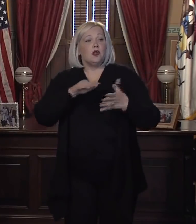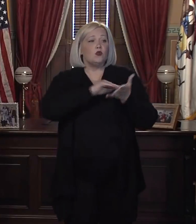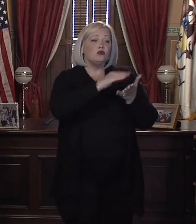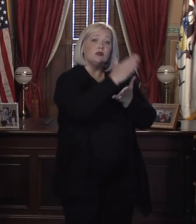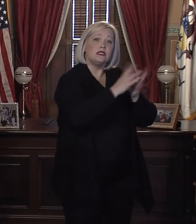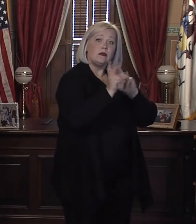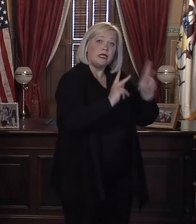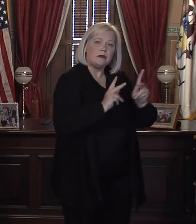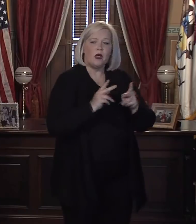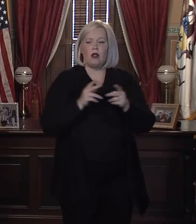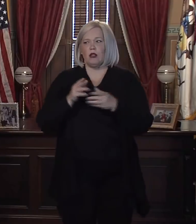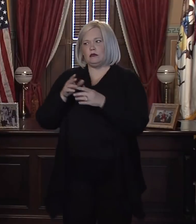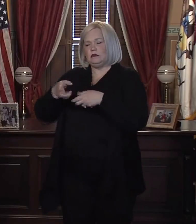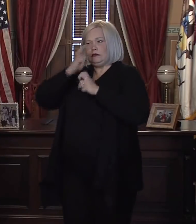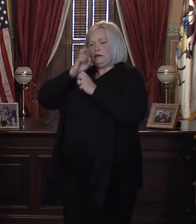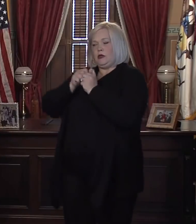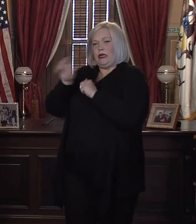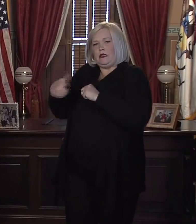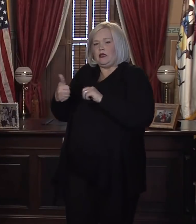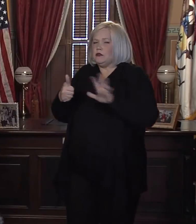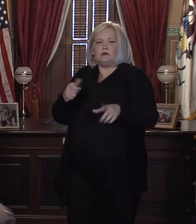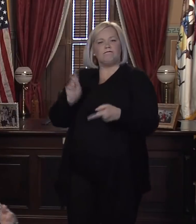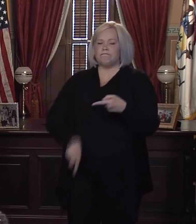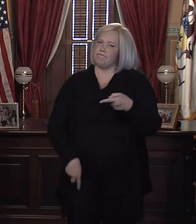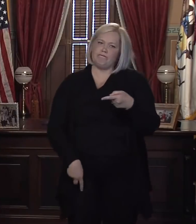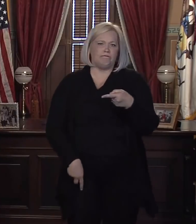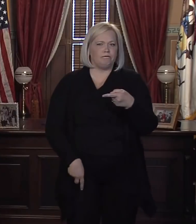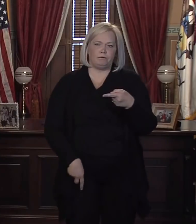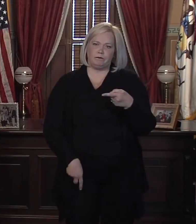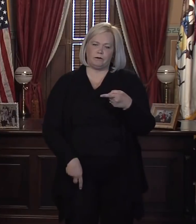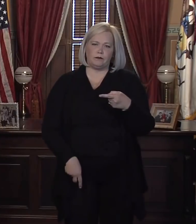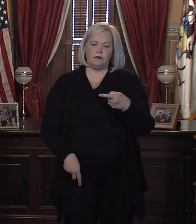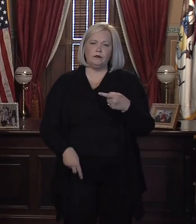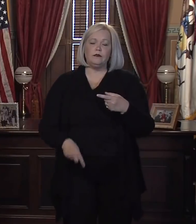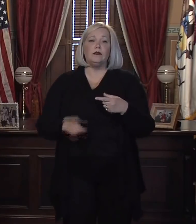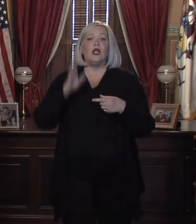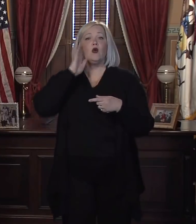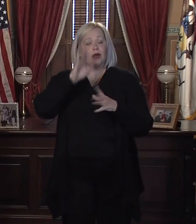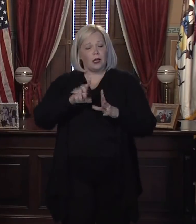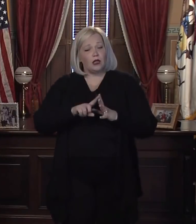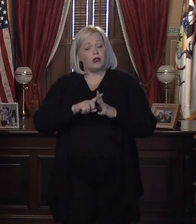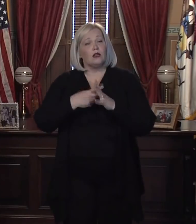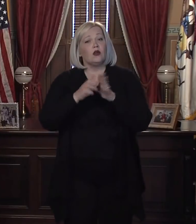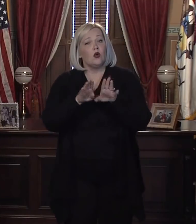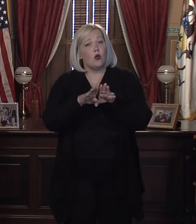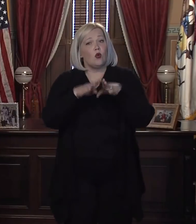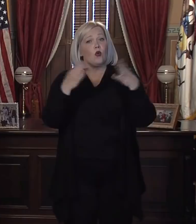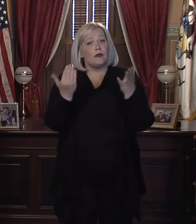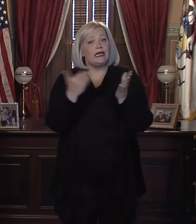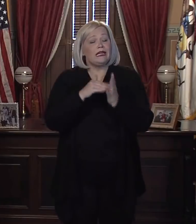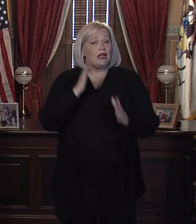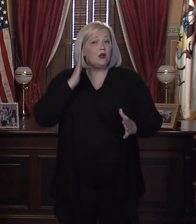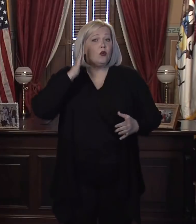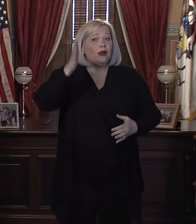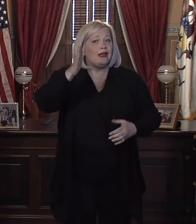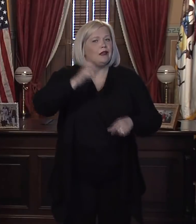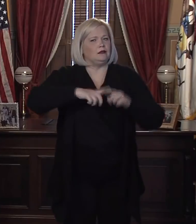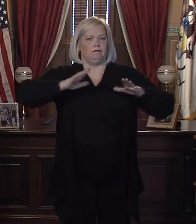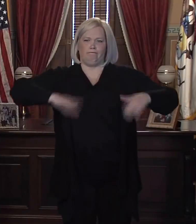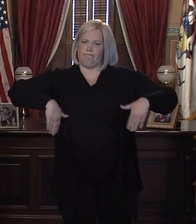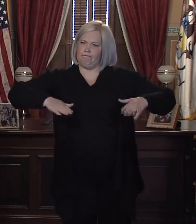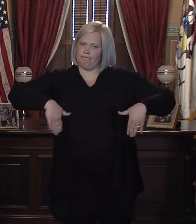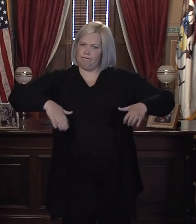in the state to get back to work. We will get to that point, but we are not there yet. There are